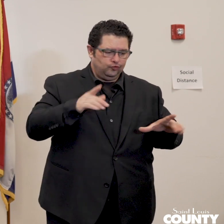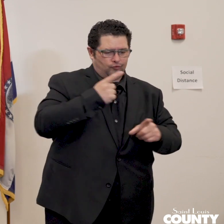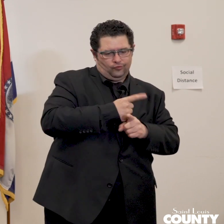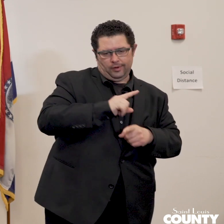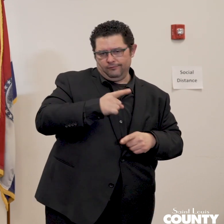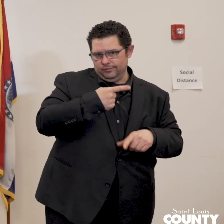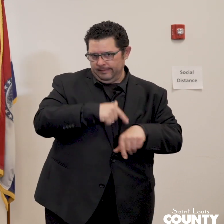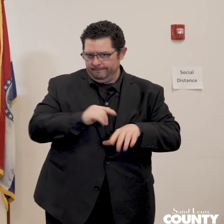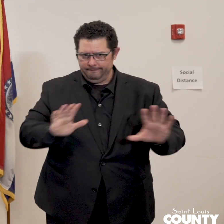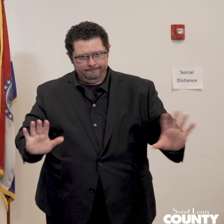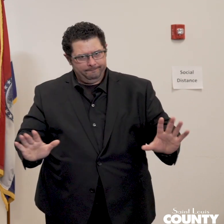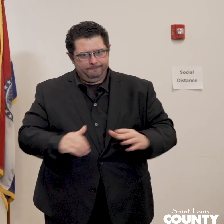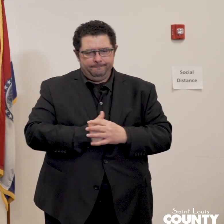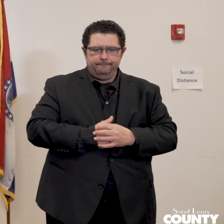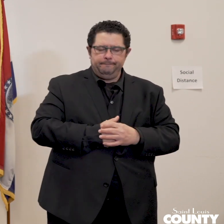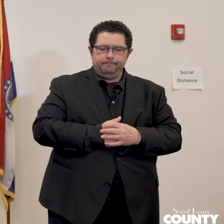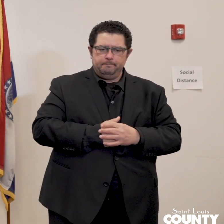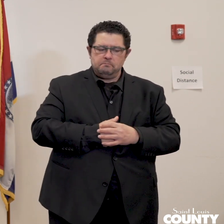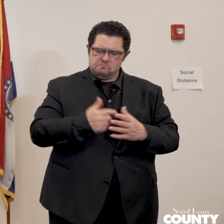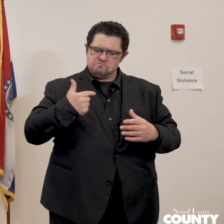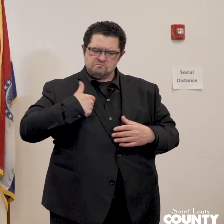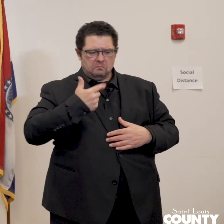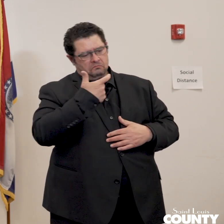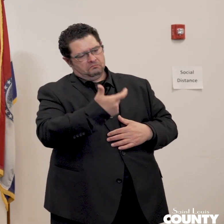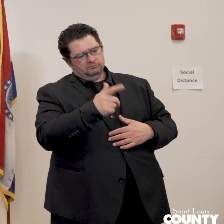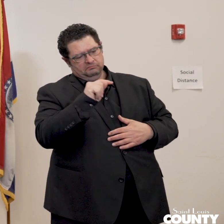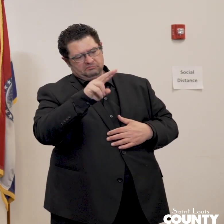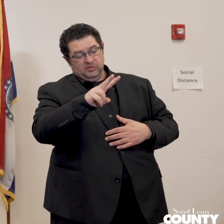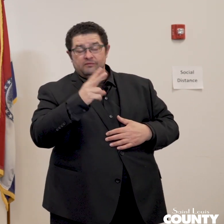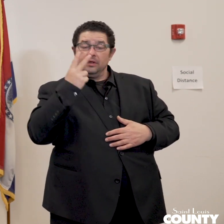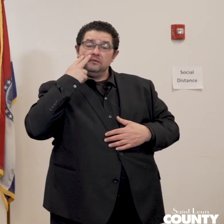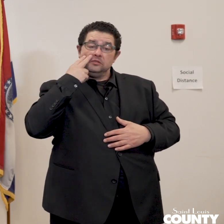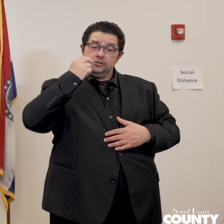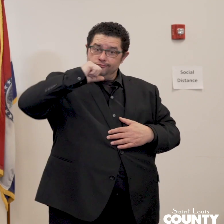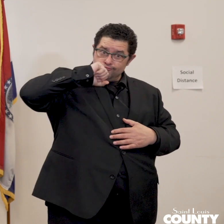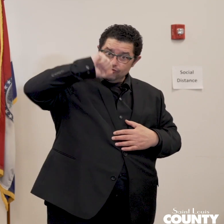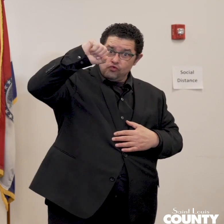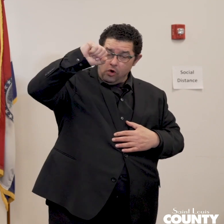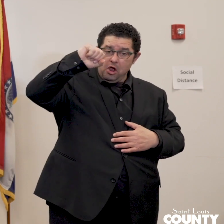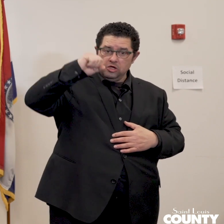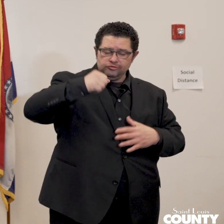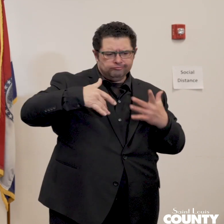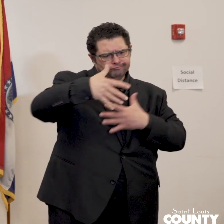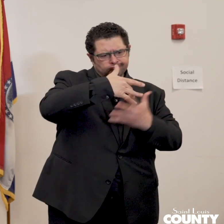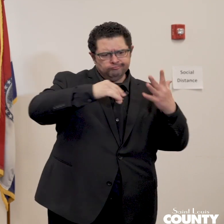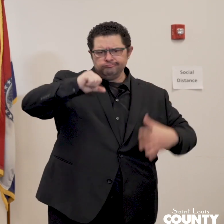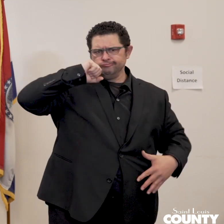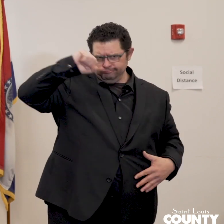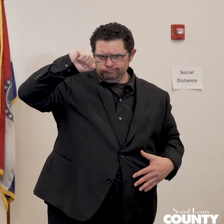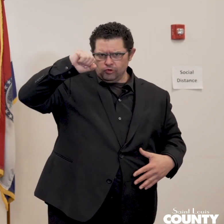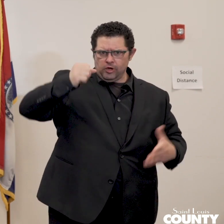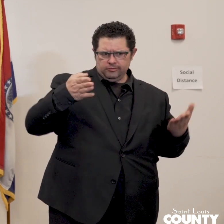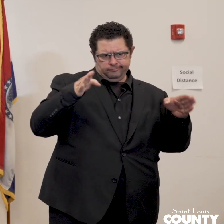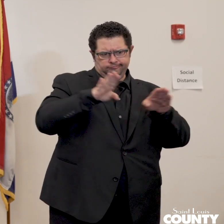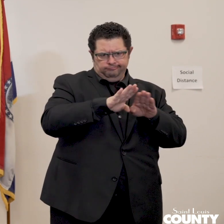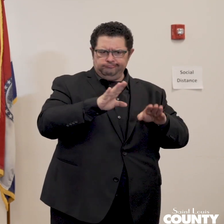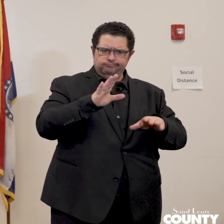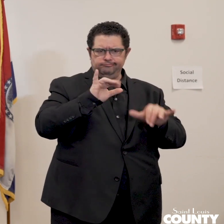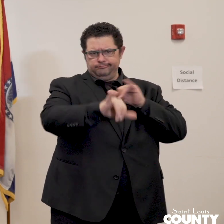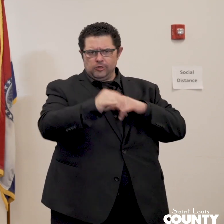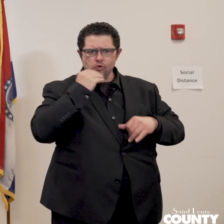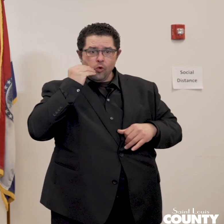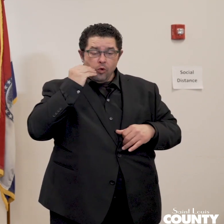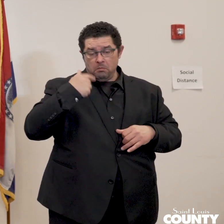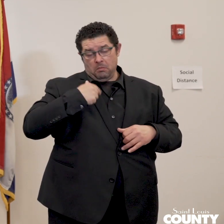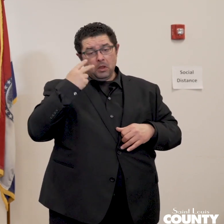I've seen the media coverage of the protests, including the one here in Clayton yesterday. And I know people are anxious to get back to